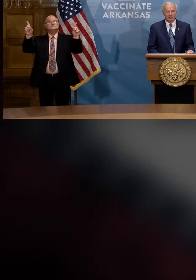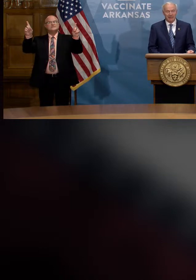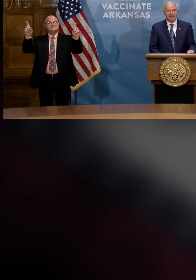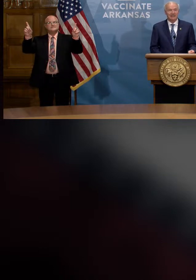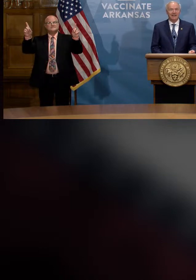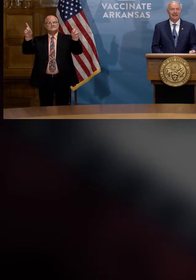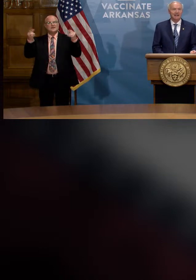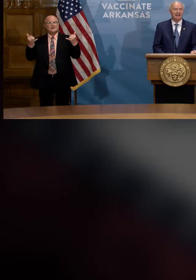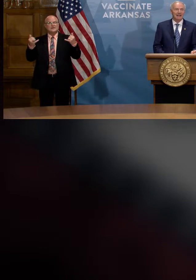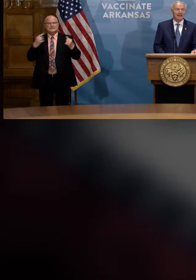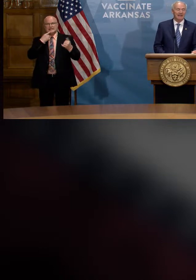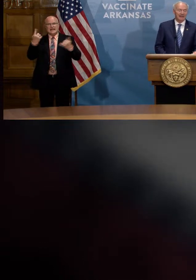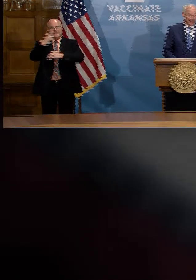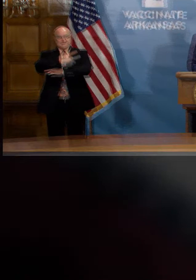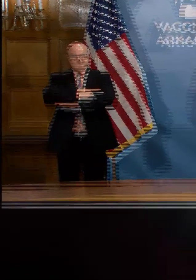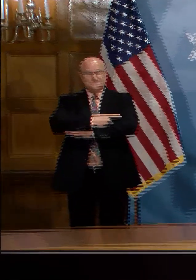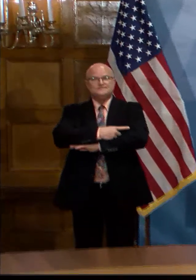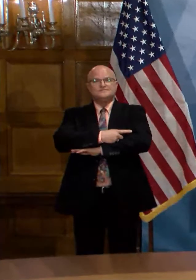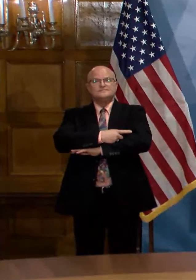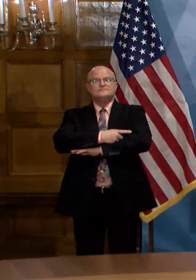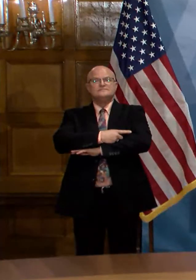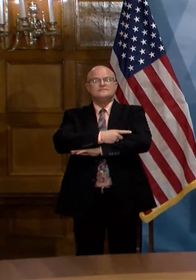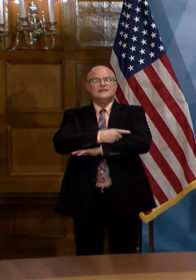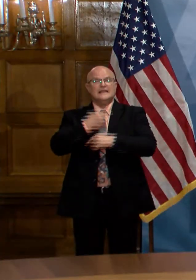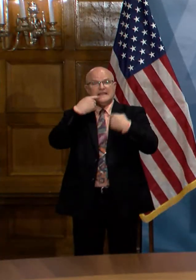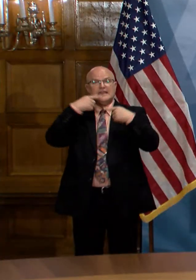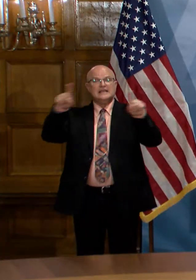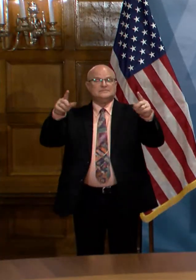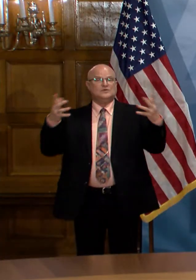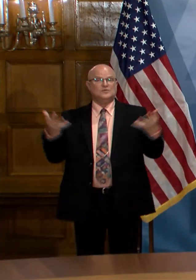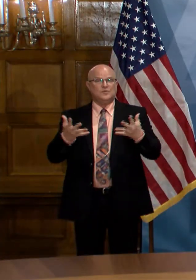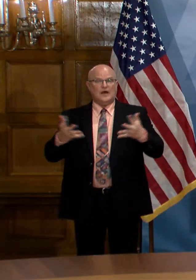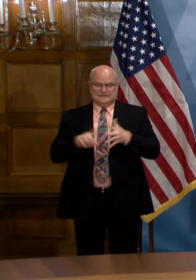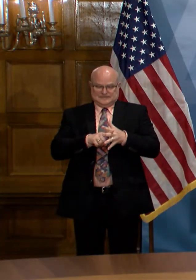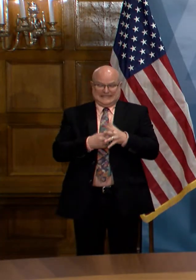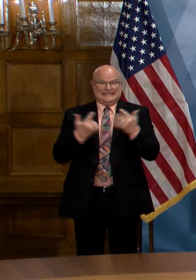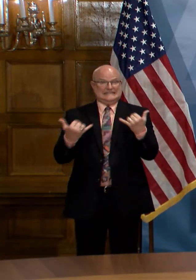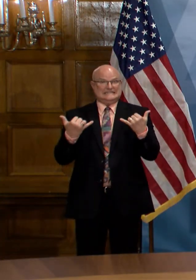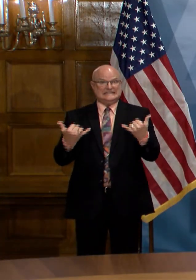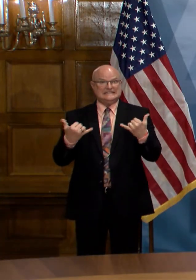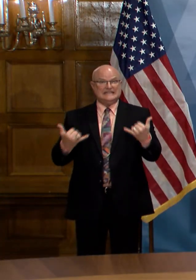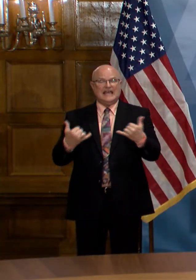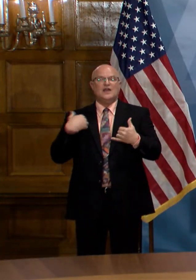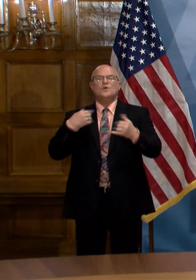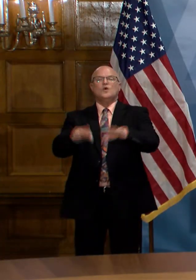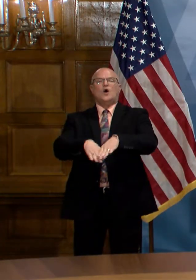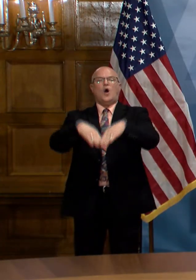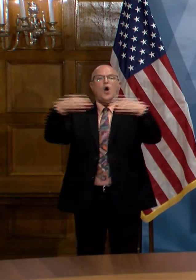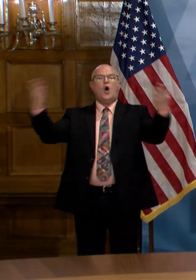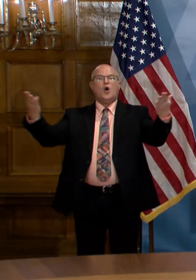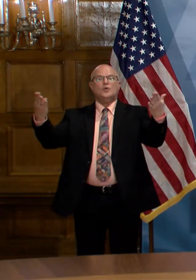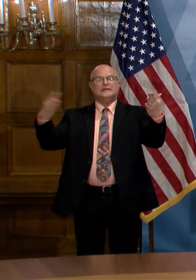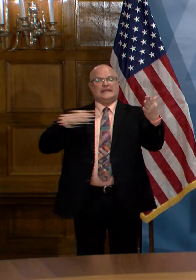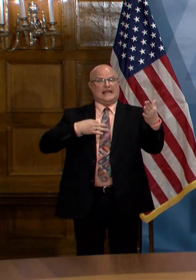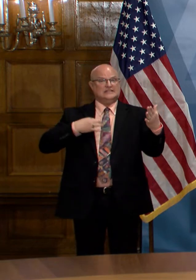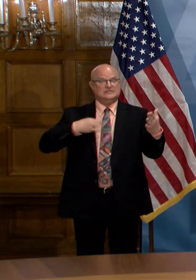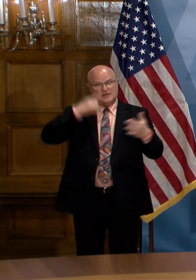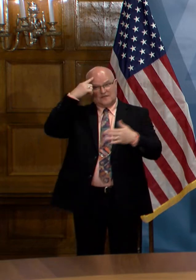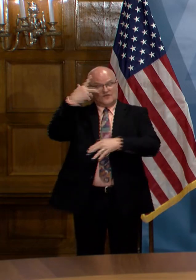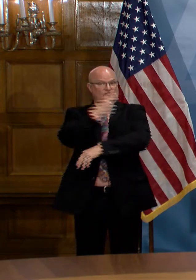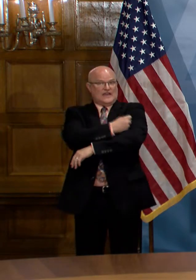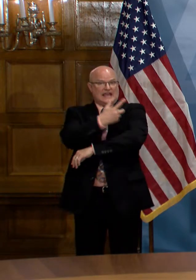I want to make today. And that announcement is that effective today, we're opening the eligibility